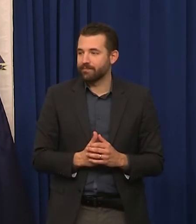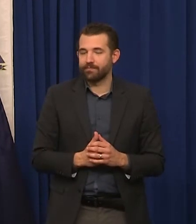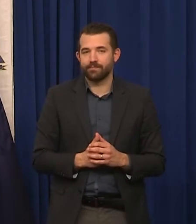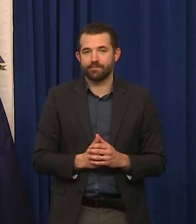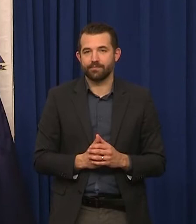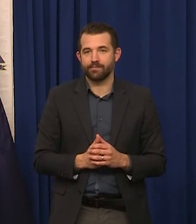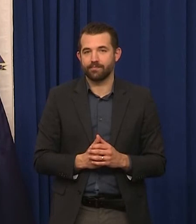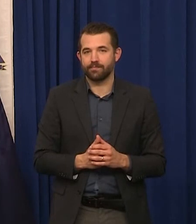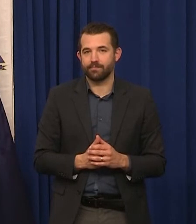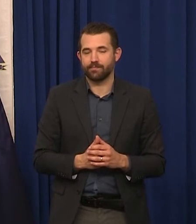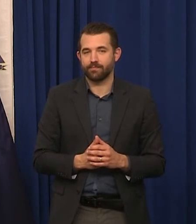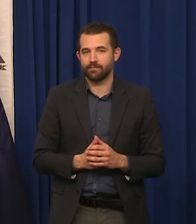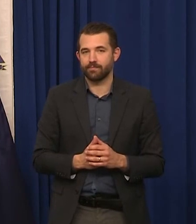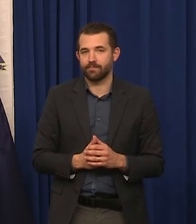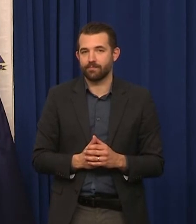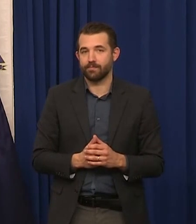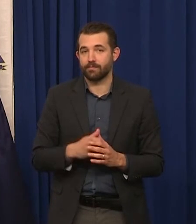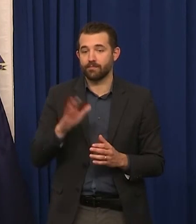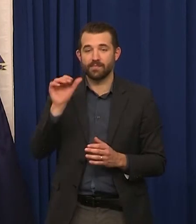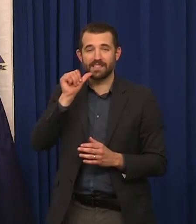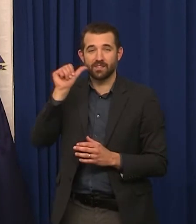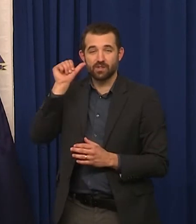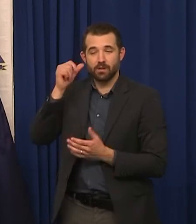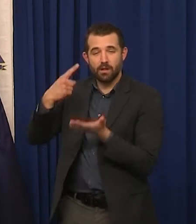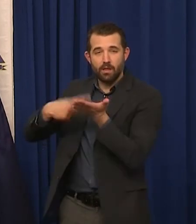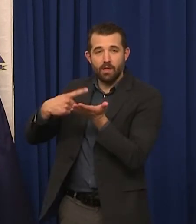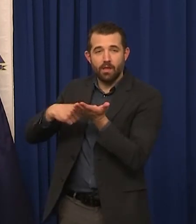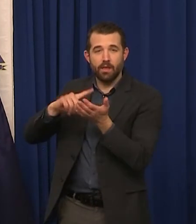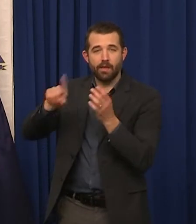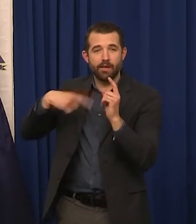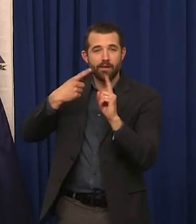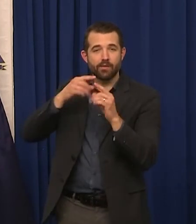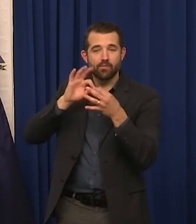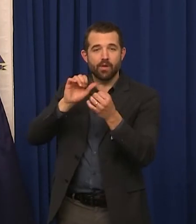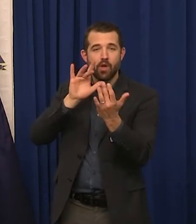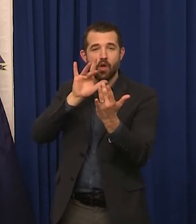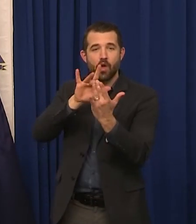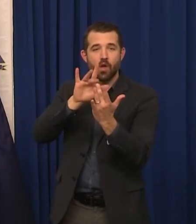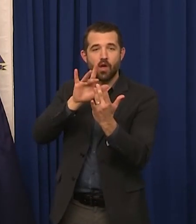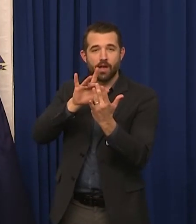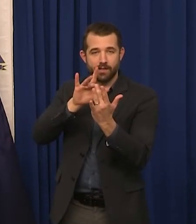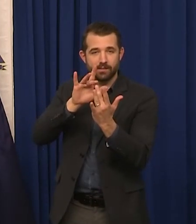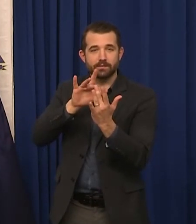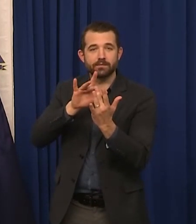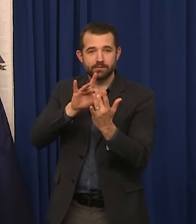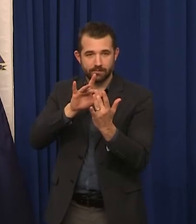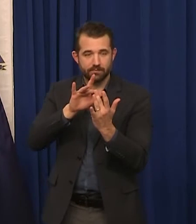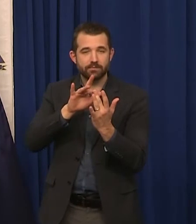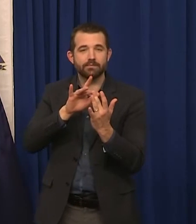We were talking yesterday a bit about contact tracing. I just wanted to follow up on that a little bit.